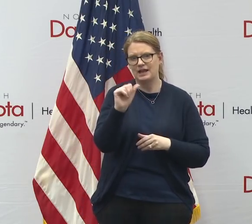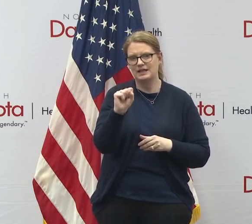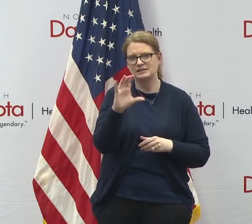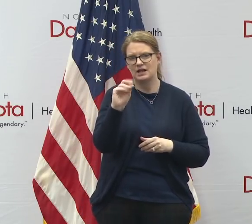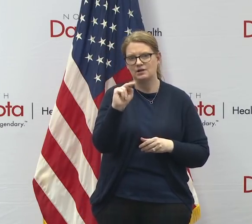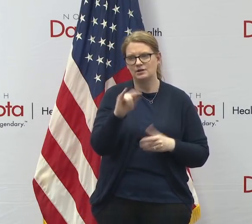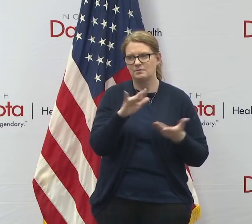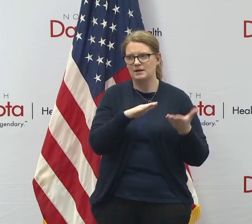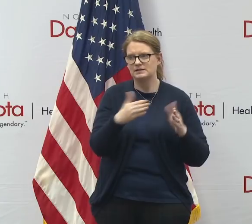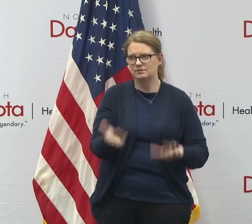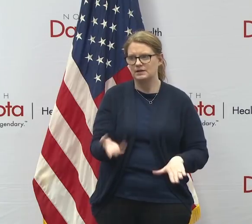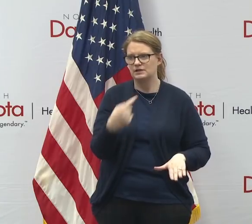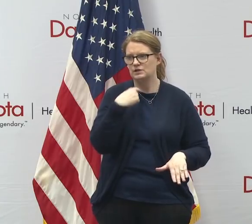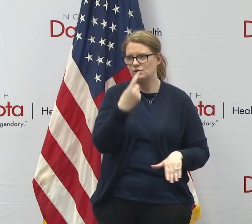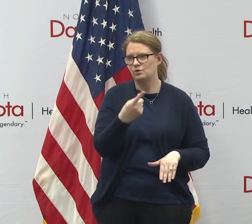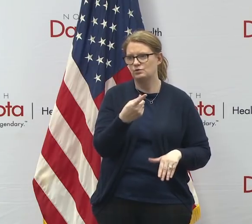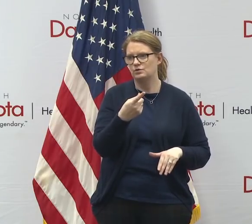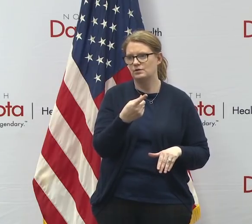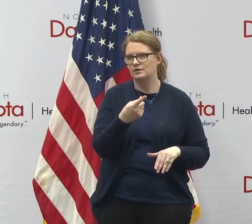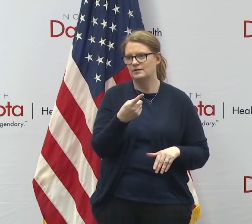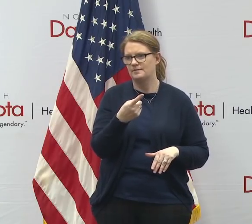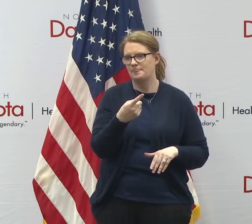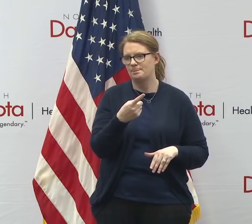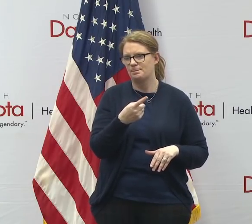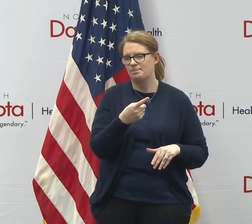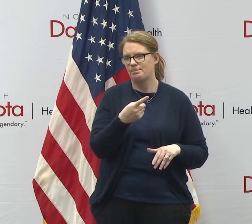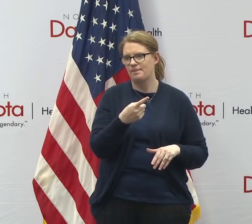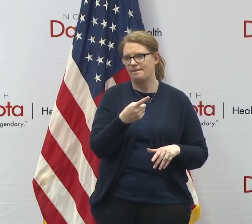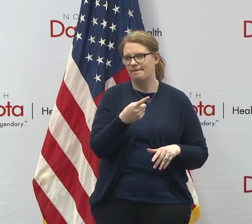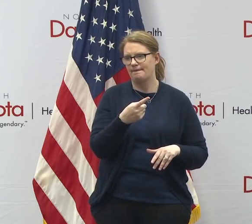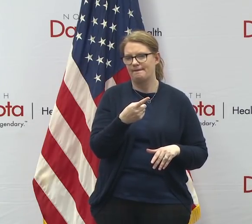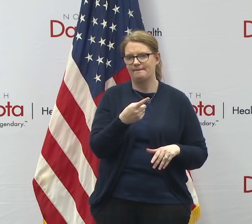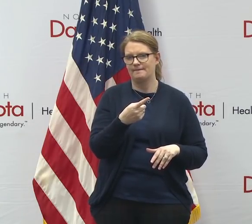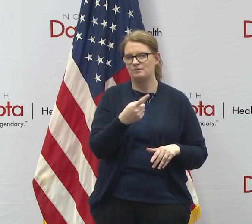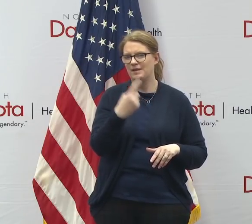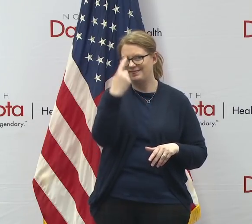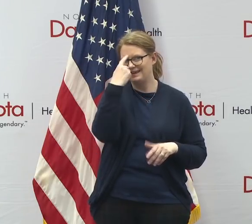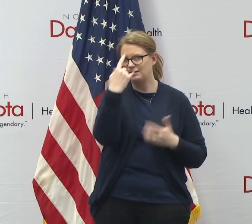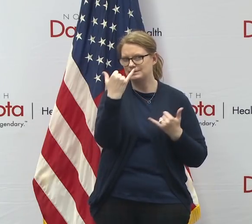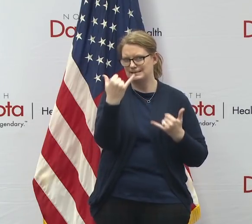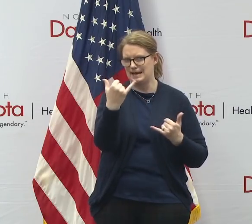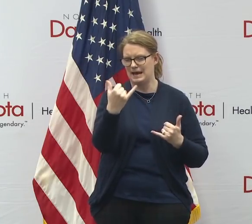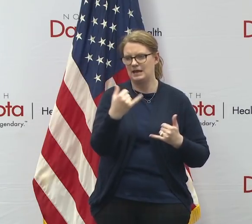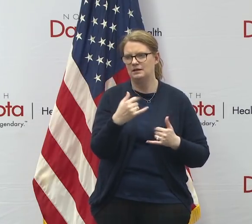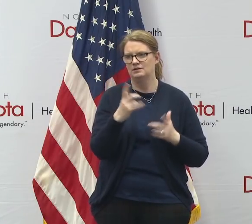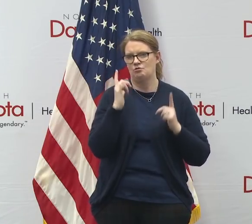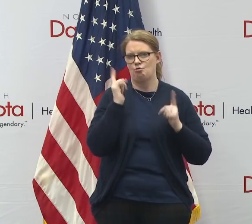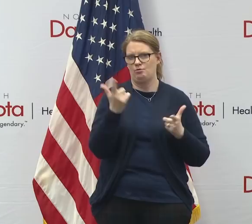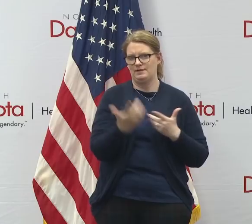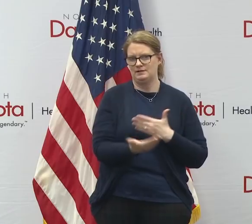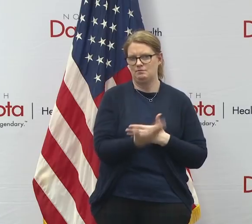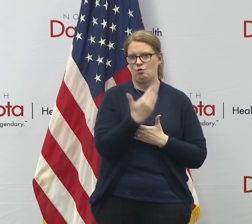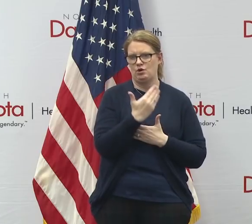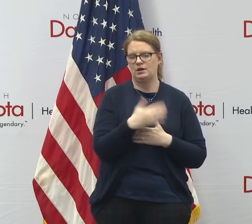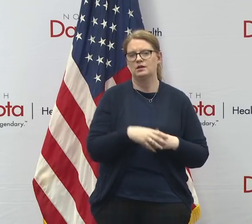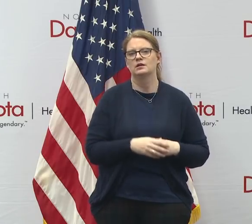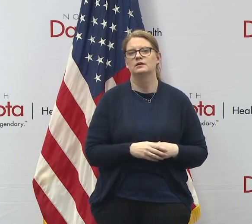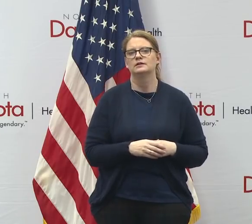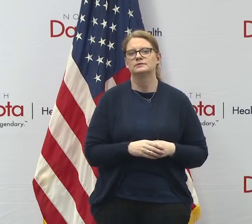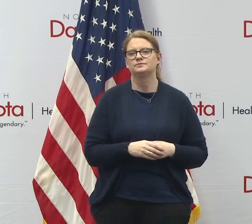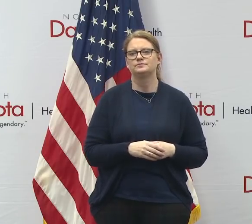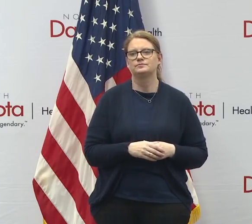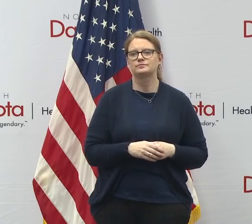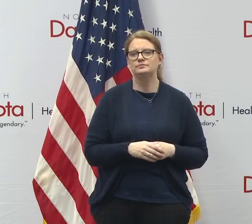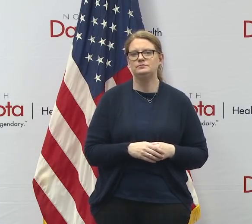passed away? We've already shared that, which is we believe that was today, early this morning. And then we're